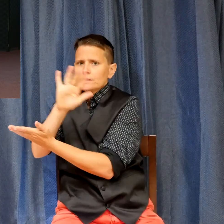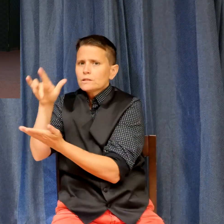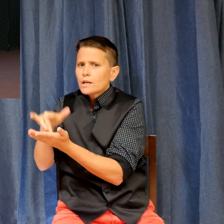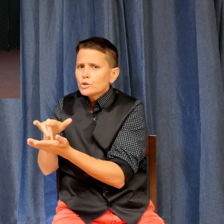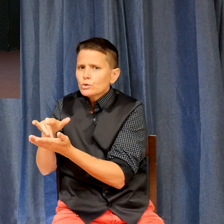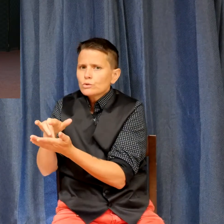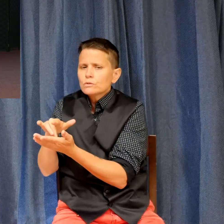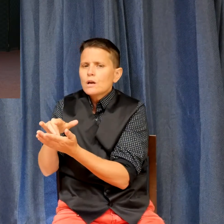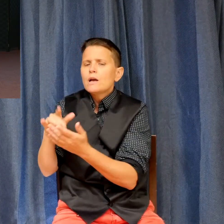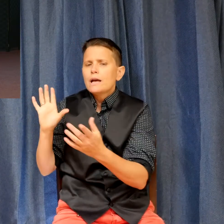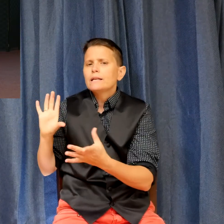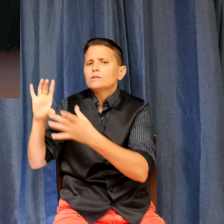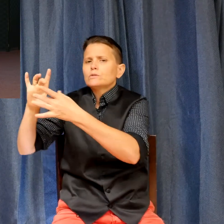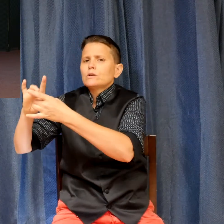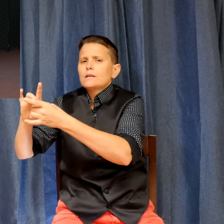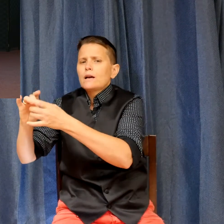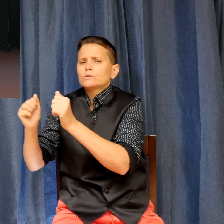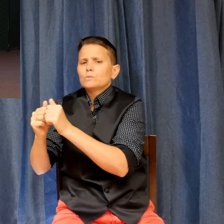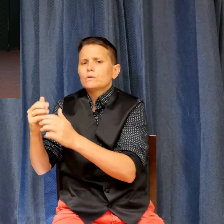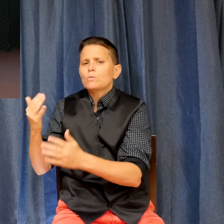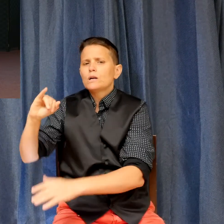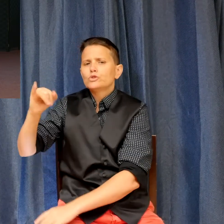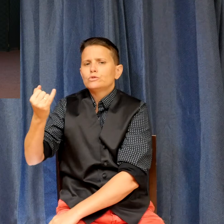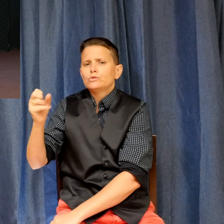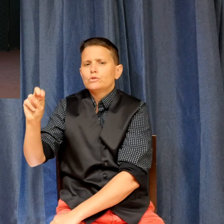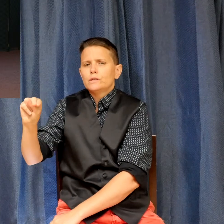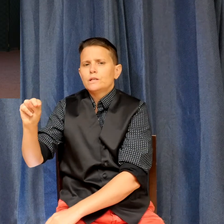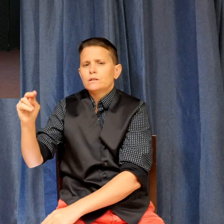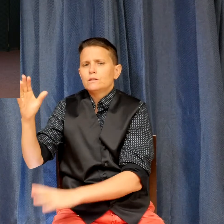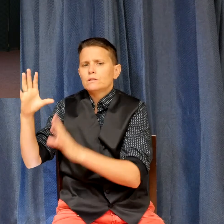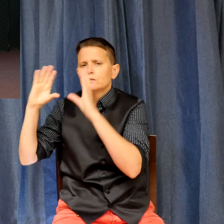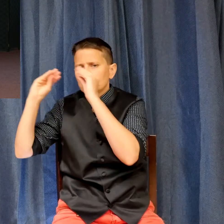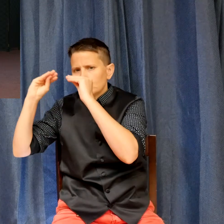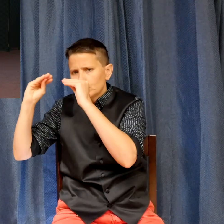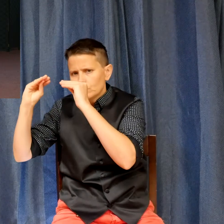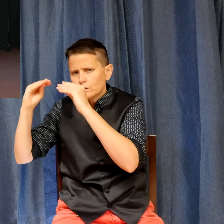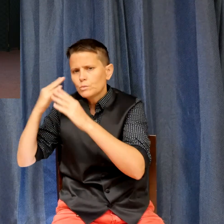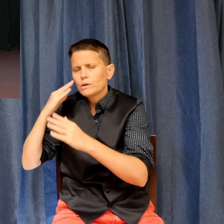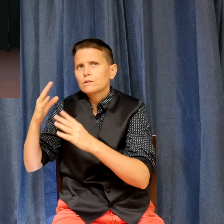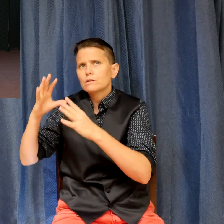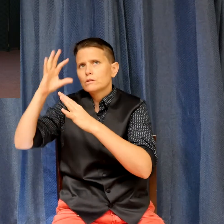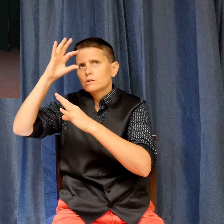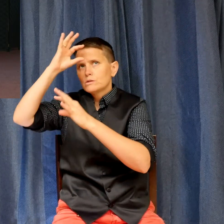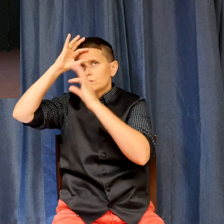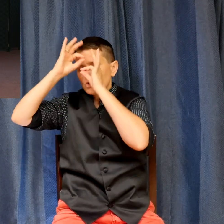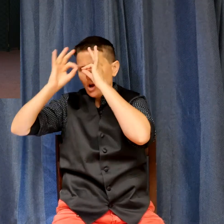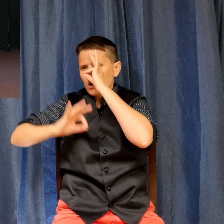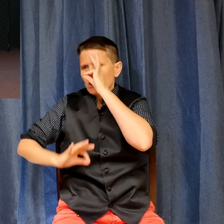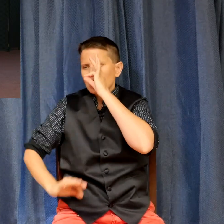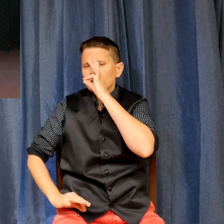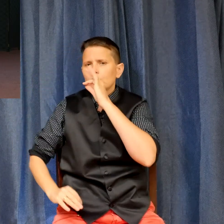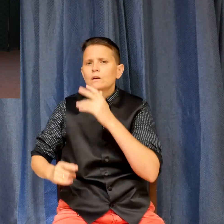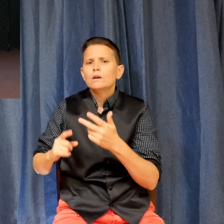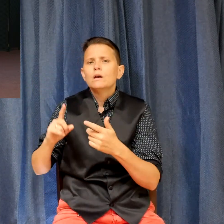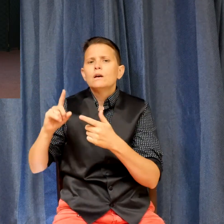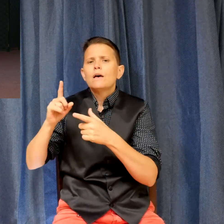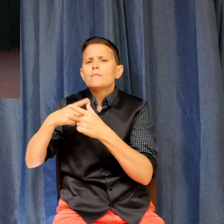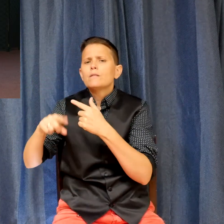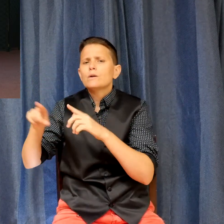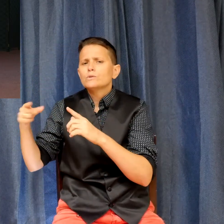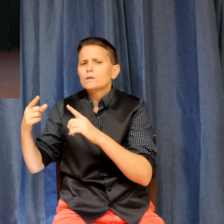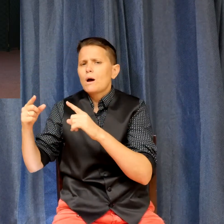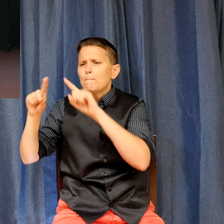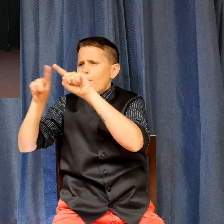new boxes meditation that is fabulous. It's all about getting, if you've not done it. I've not. It's about getting from one box into a